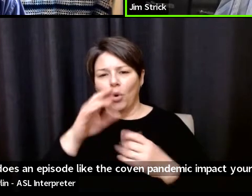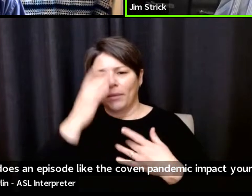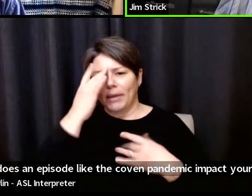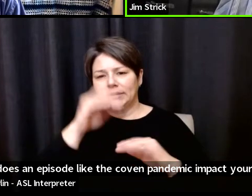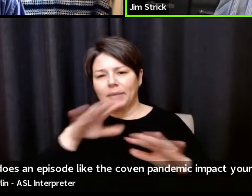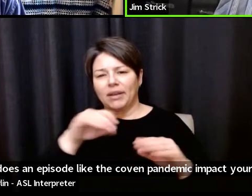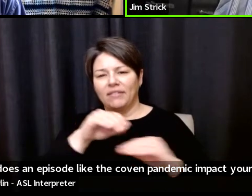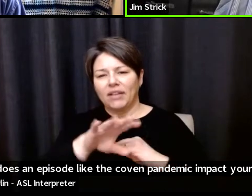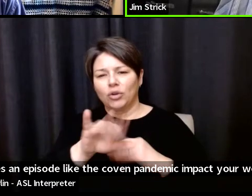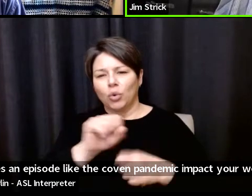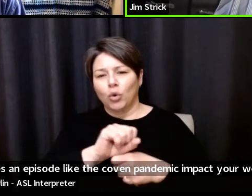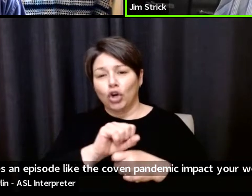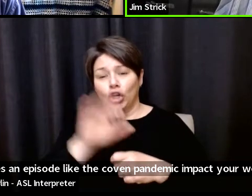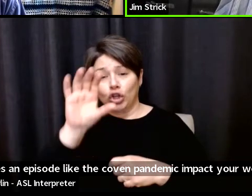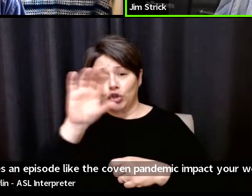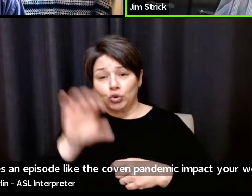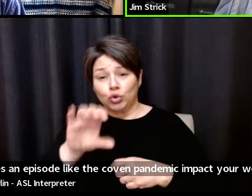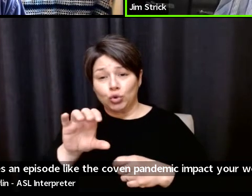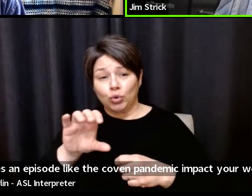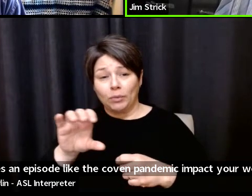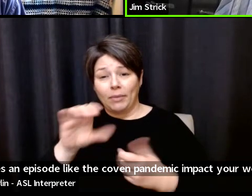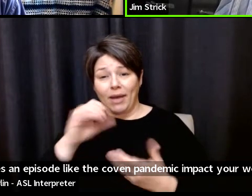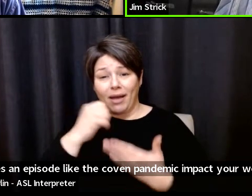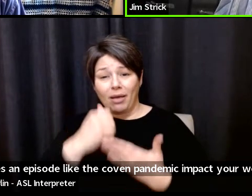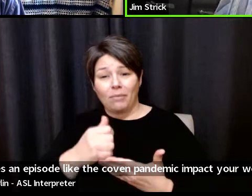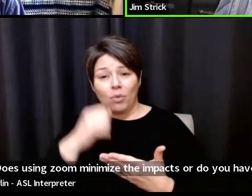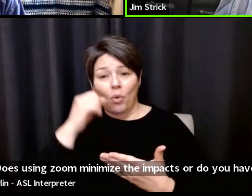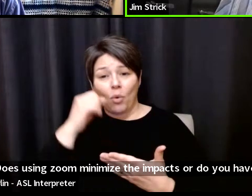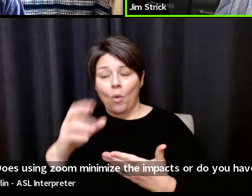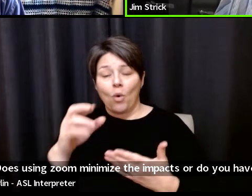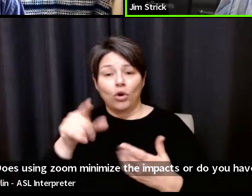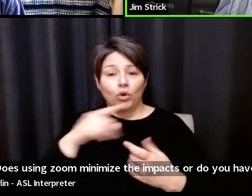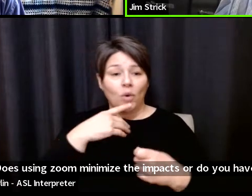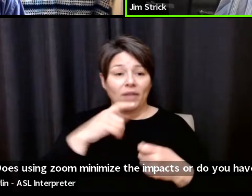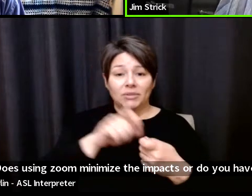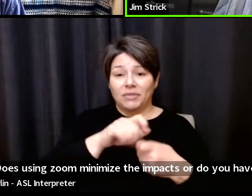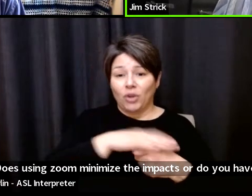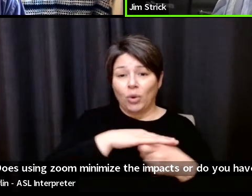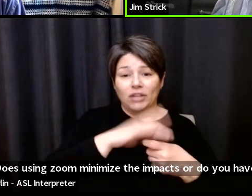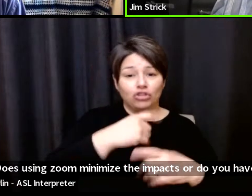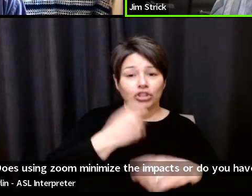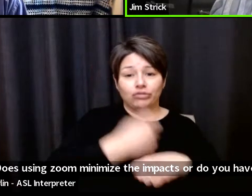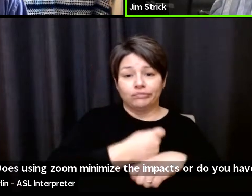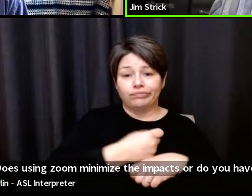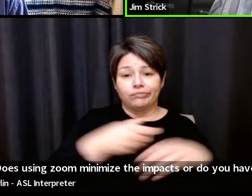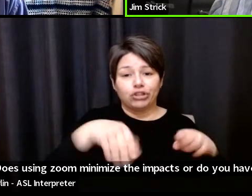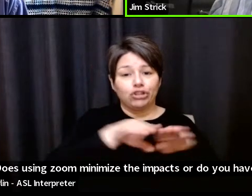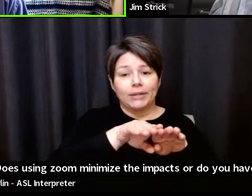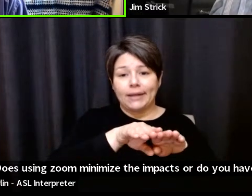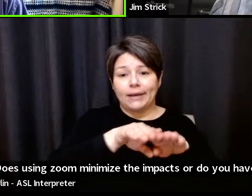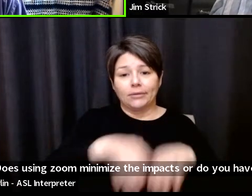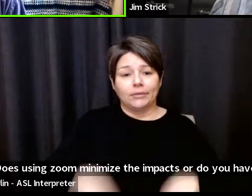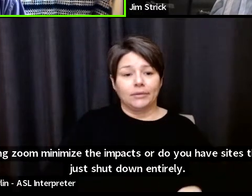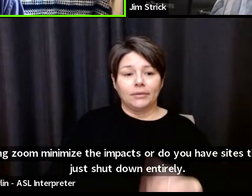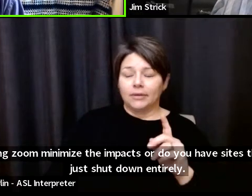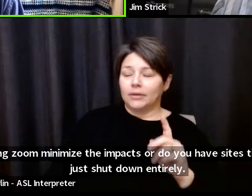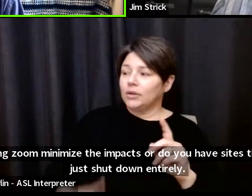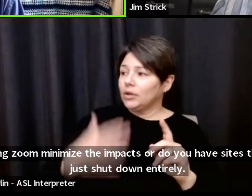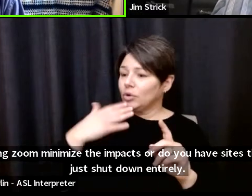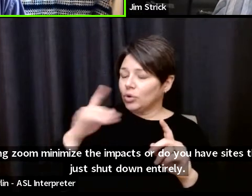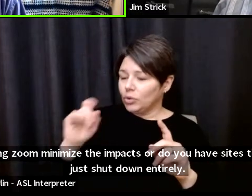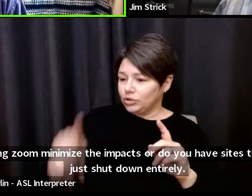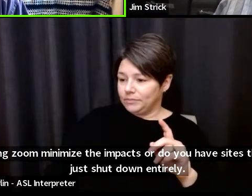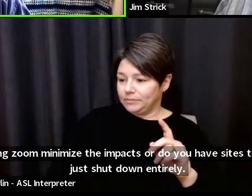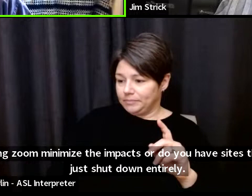Does using Zoom minimize the impacts, or do you have sites that just shut down entirely? that's a good question. I